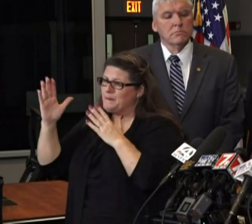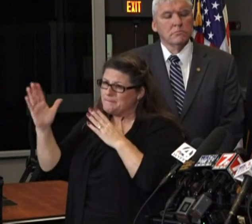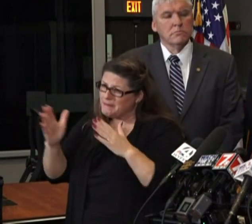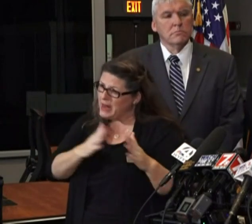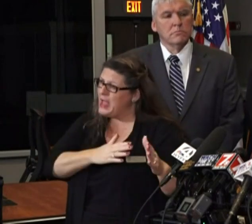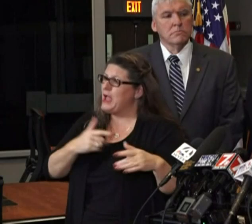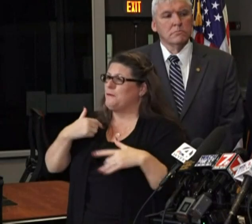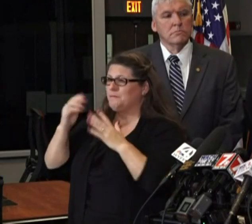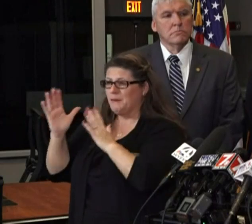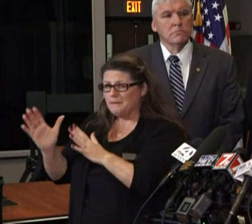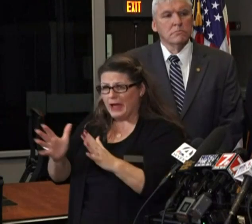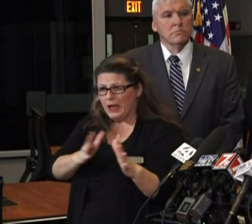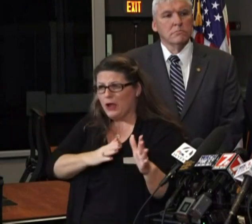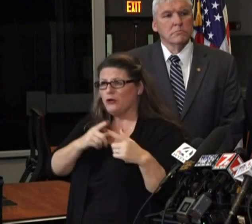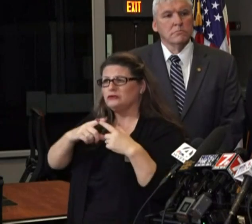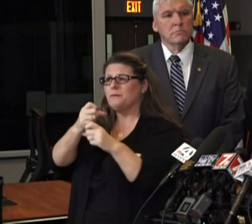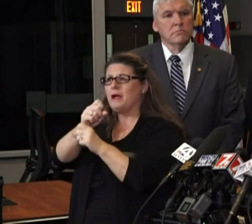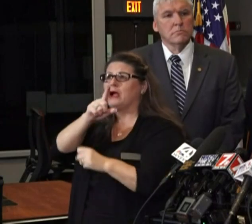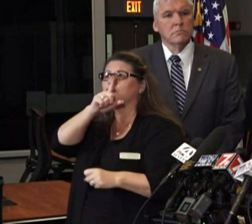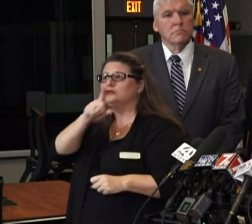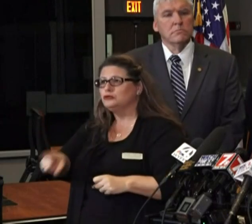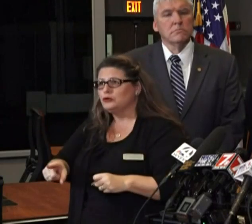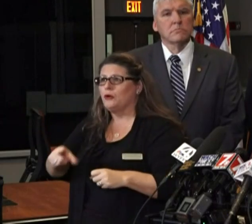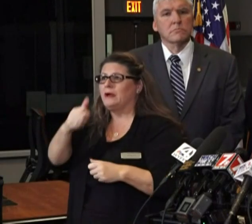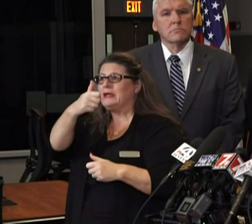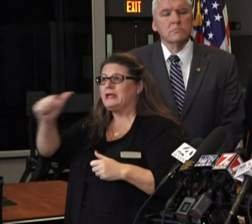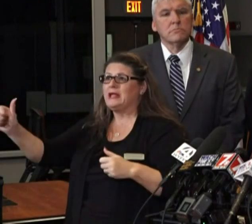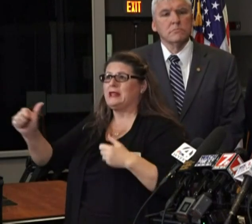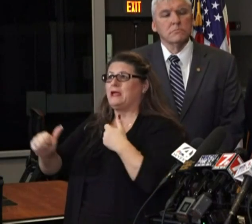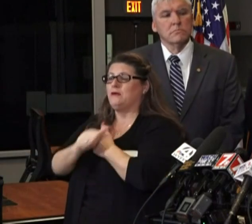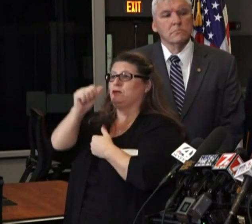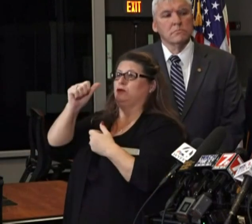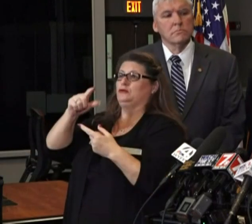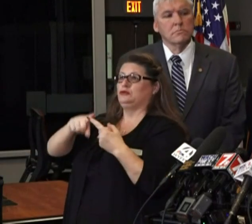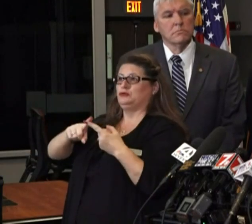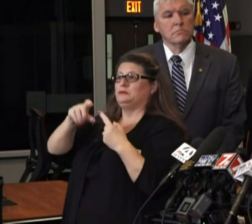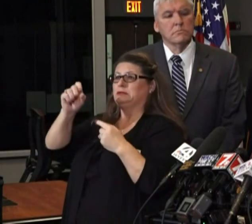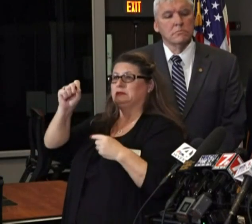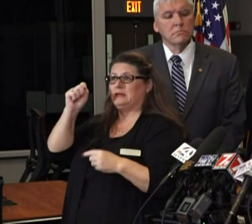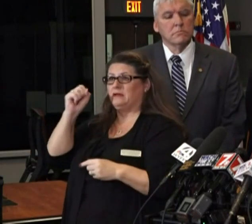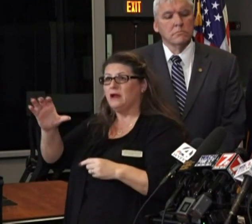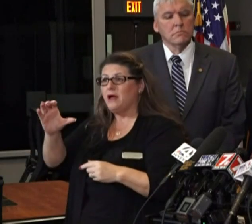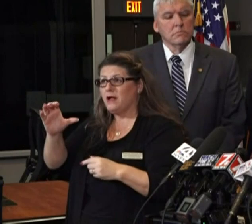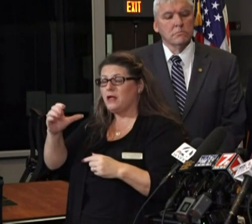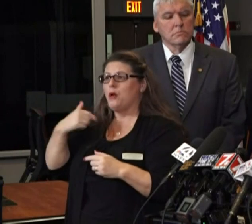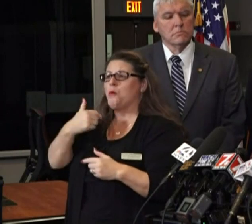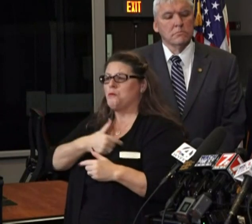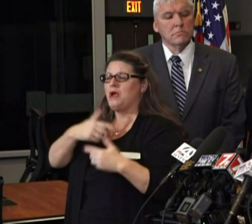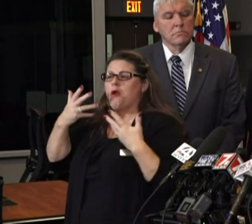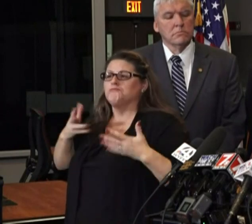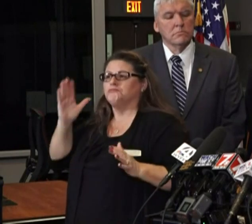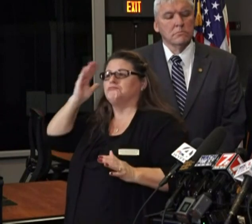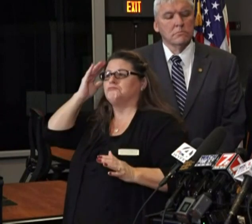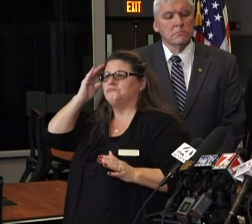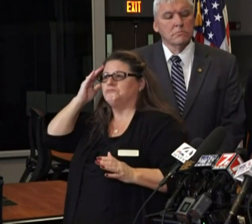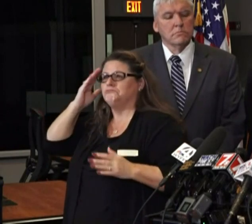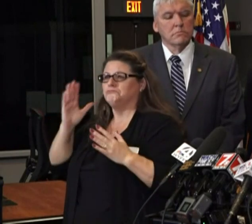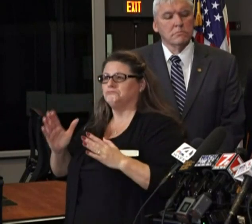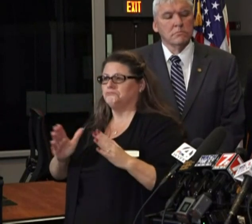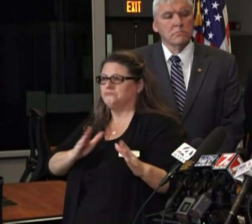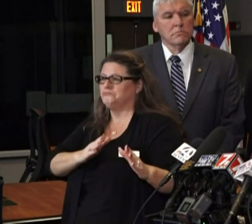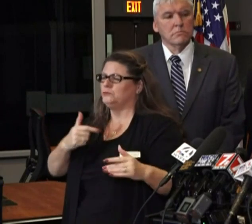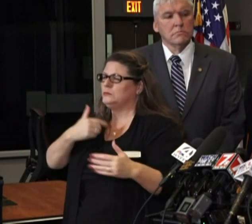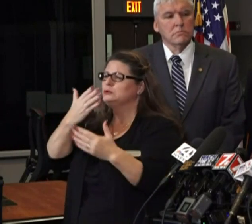to respond to public health threats like COVID-19. And we have developed strong relationships with healthcare providers through the